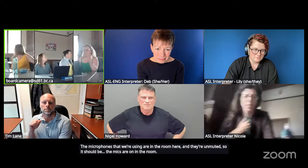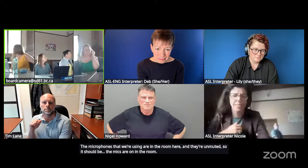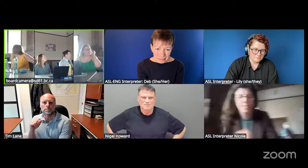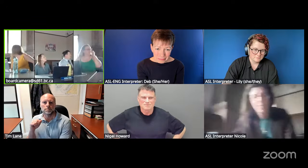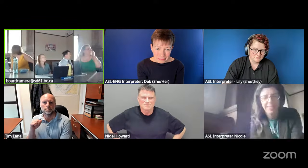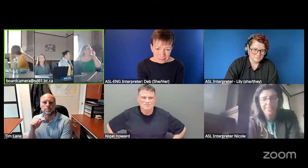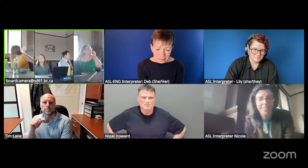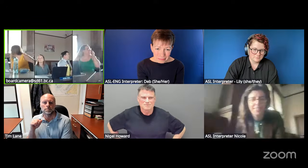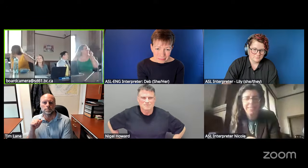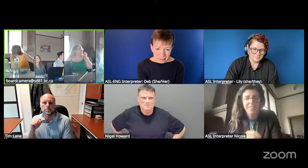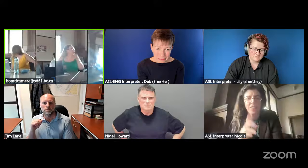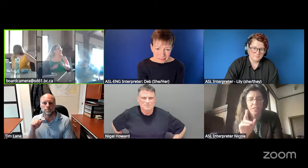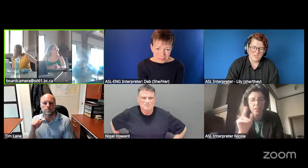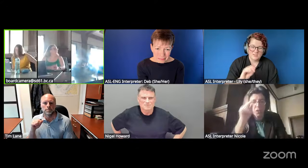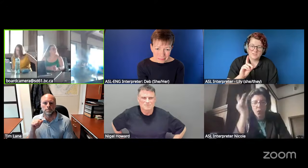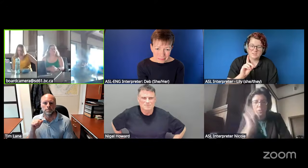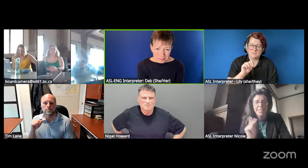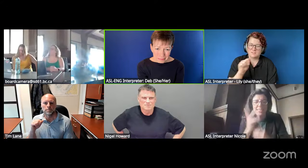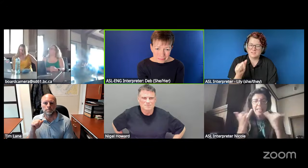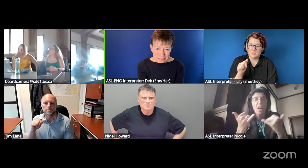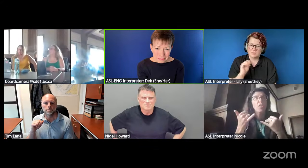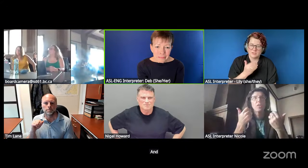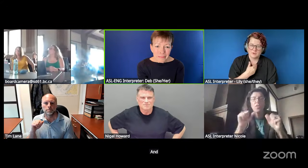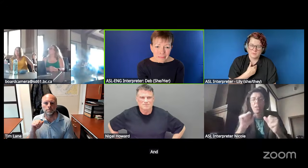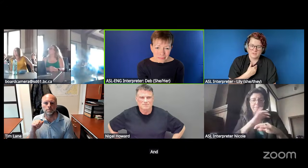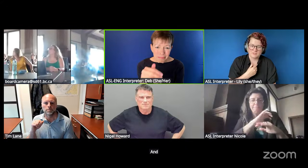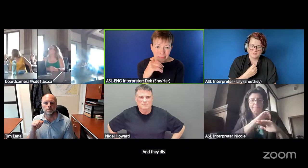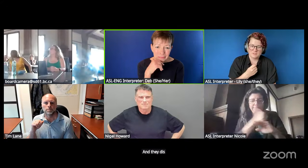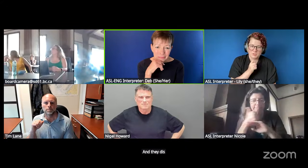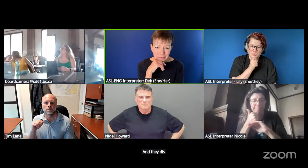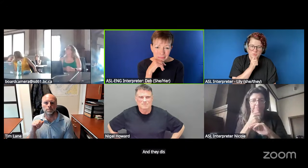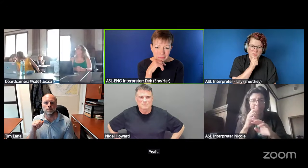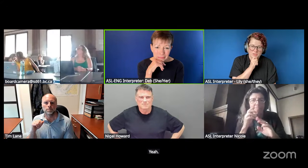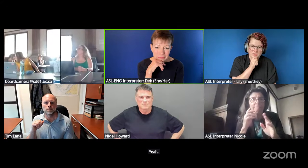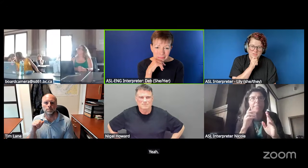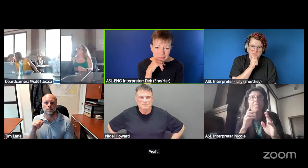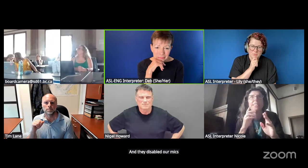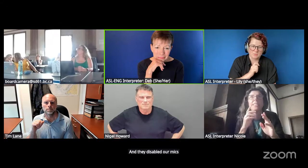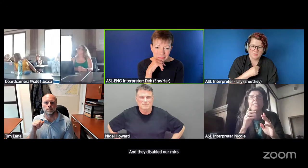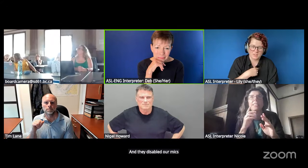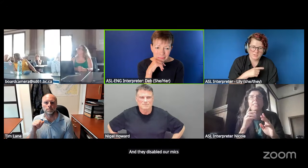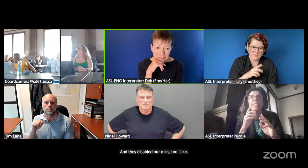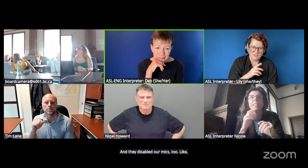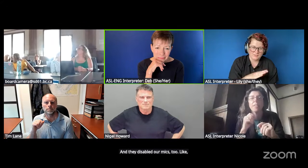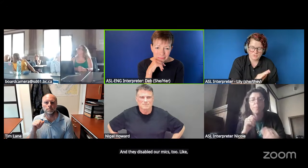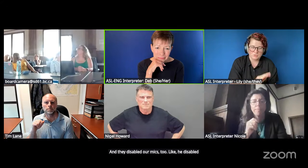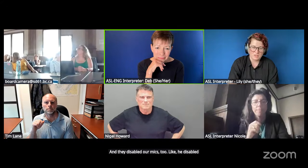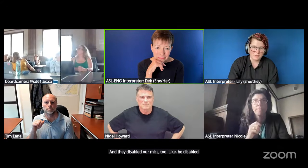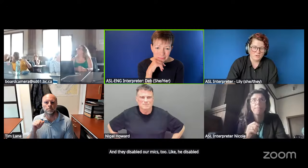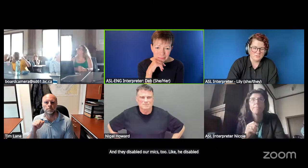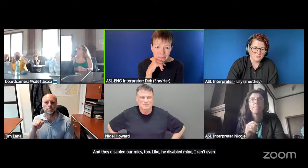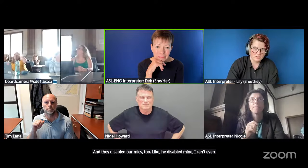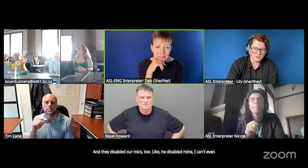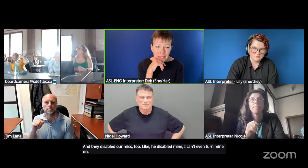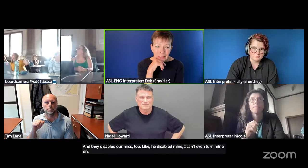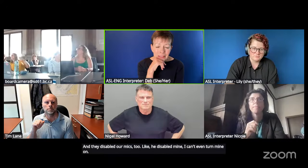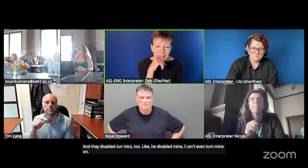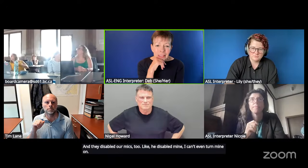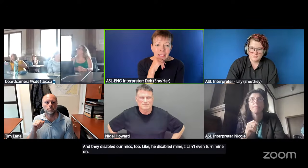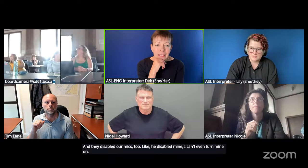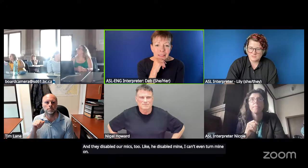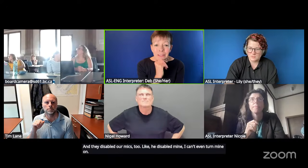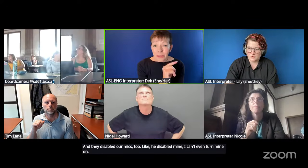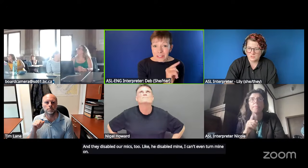For the room. And they disabled our mics too. Like he disabled mine. I can't even turn mine on at